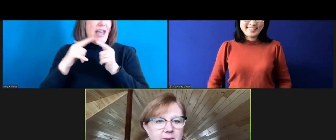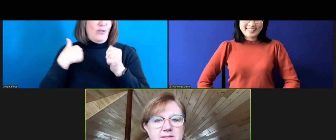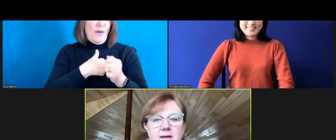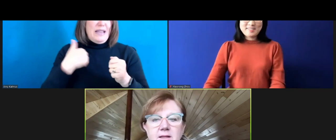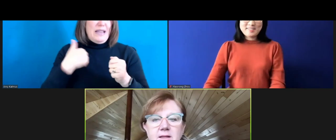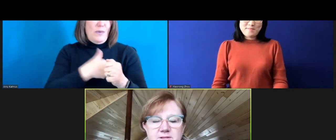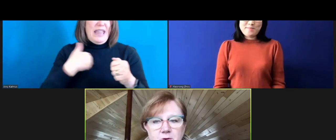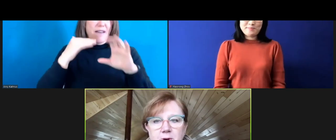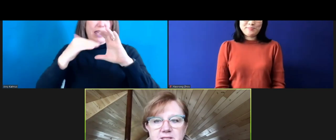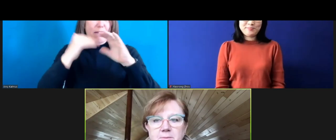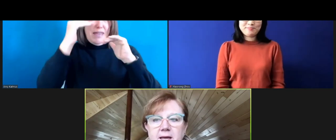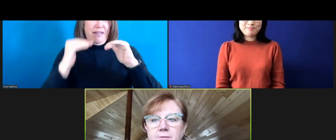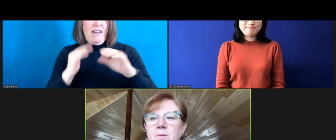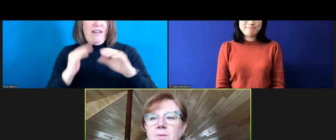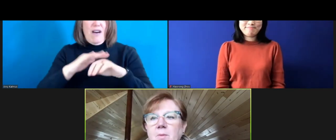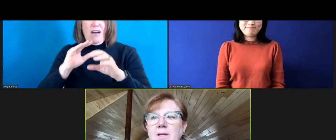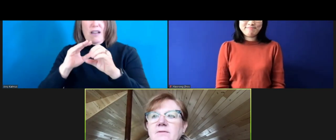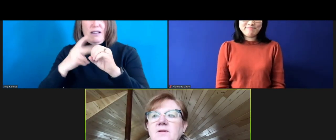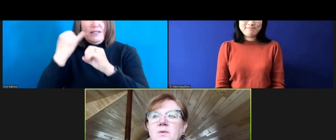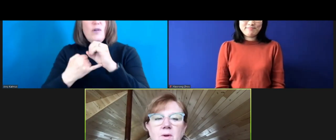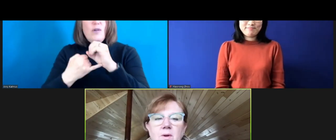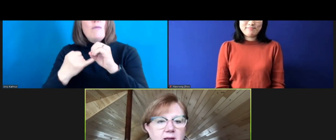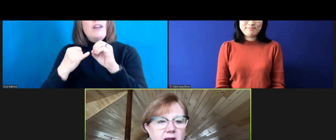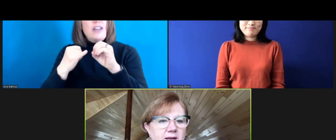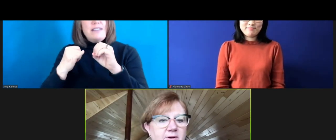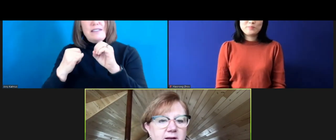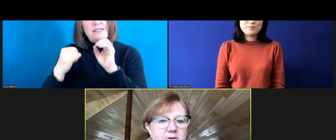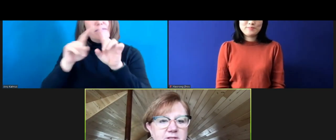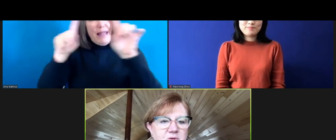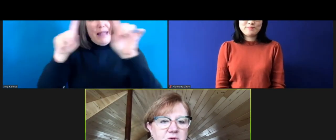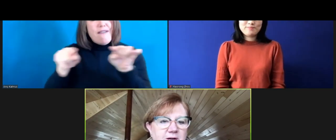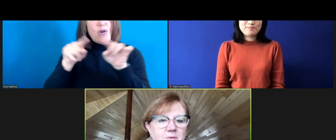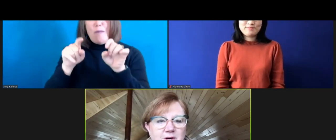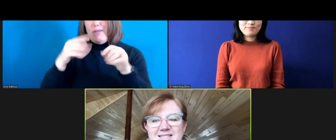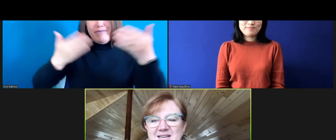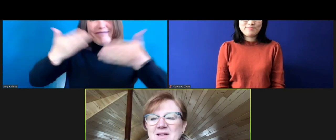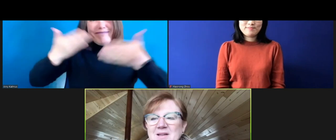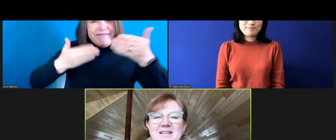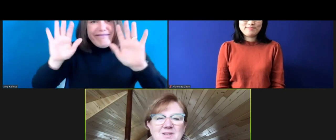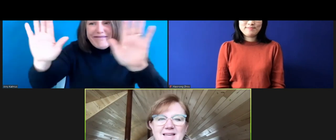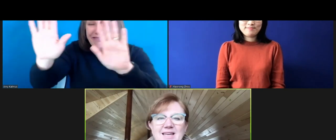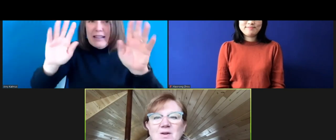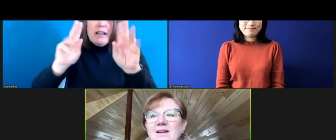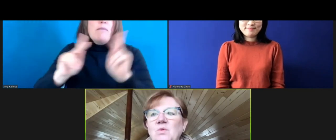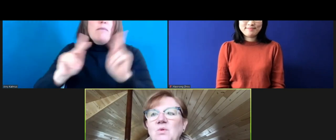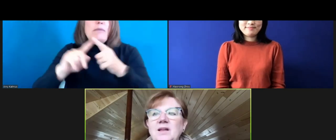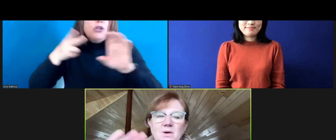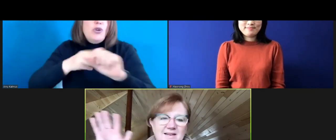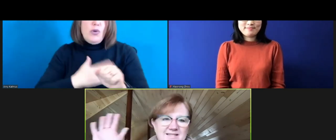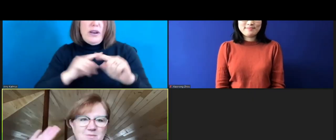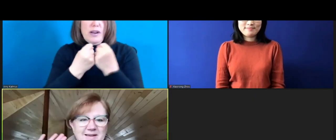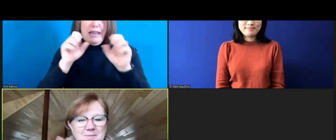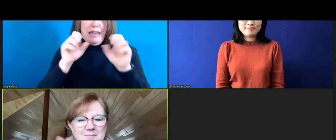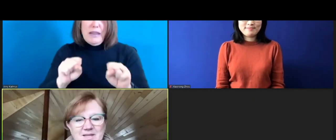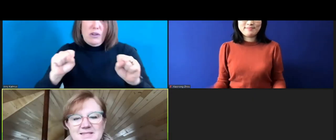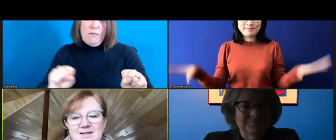our emails on the Zero Project platform. We would love to invite others to join our team. So thank you. Can everyone come on and